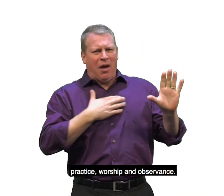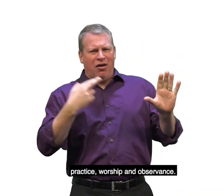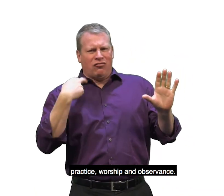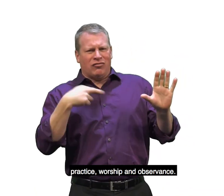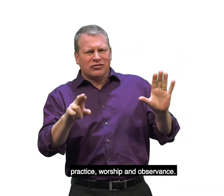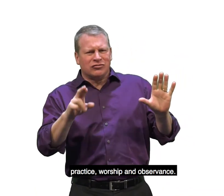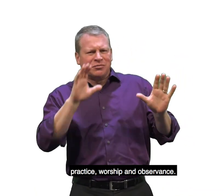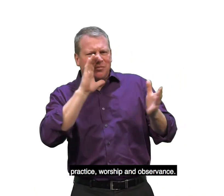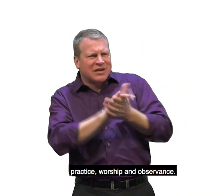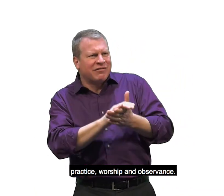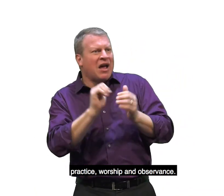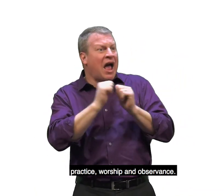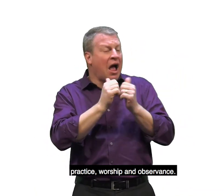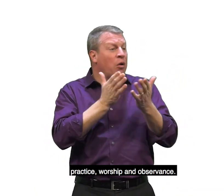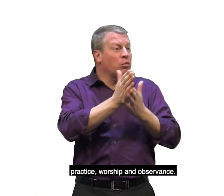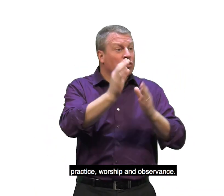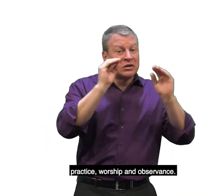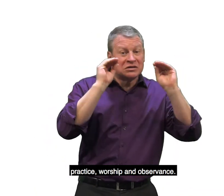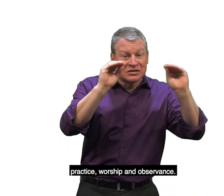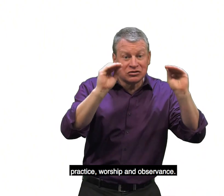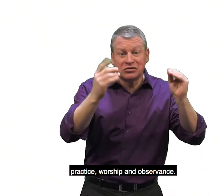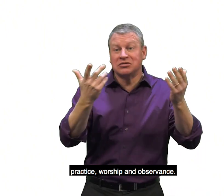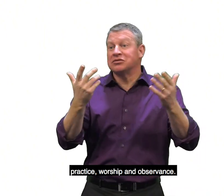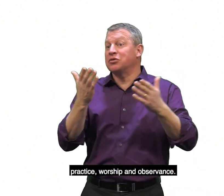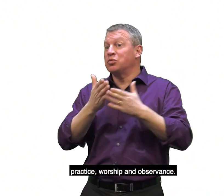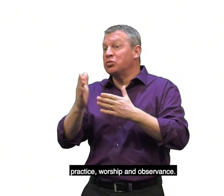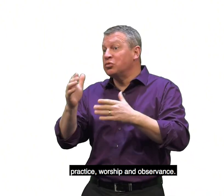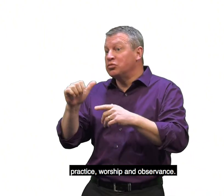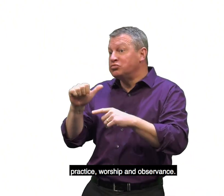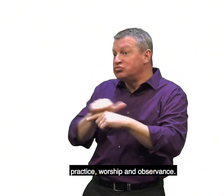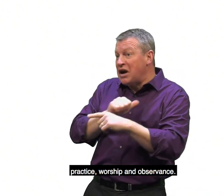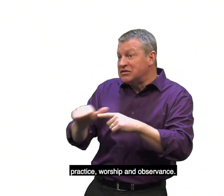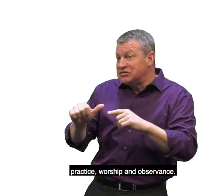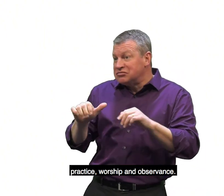practice, worship, and observance.